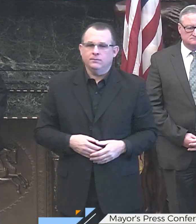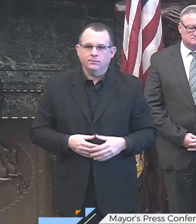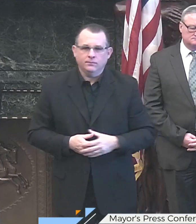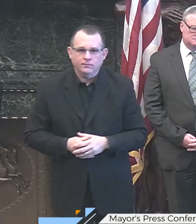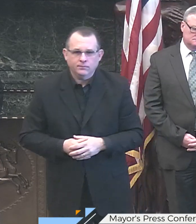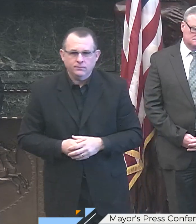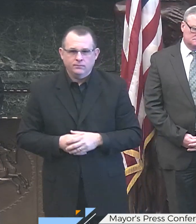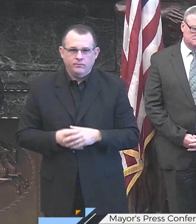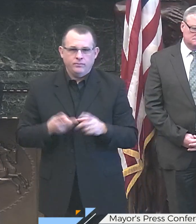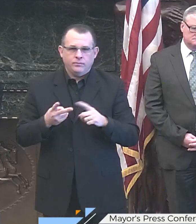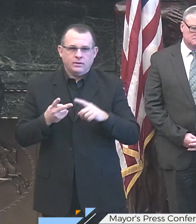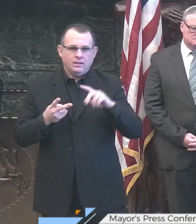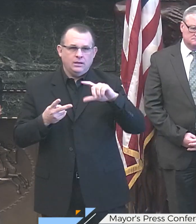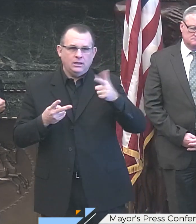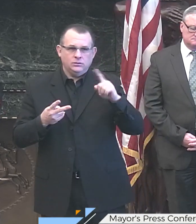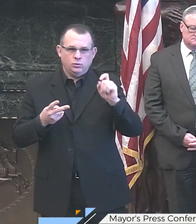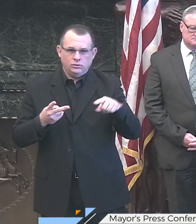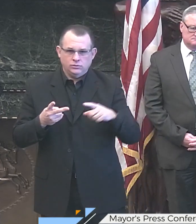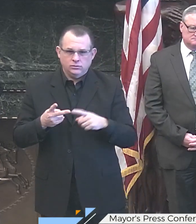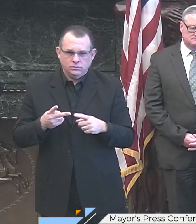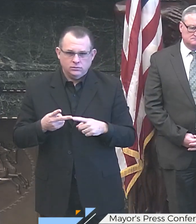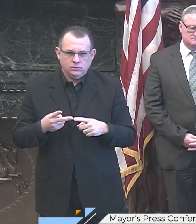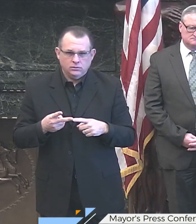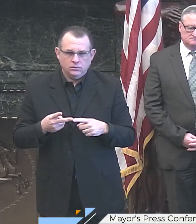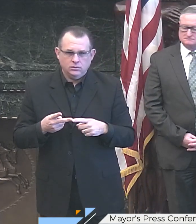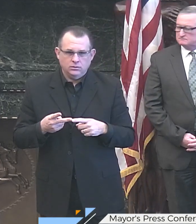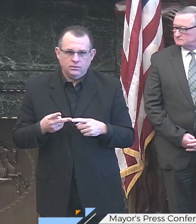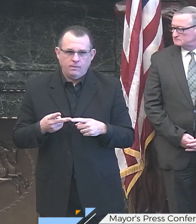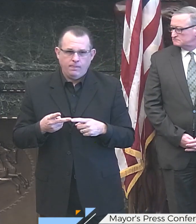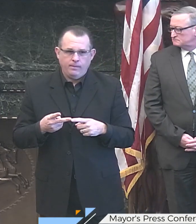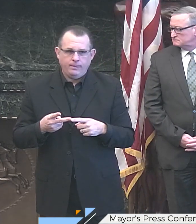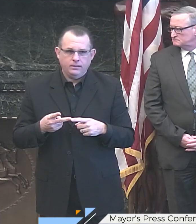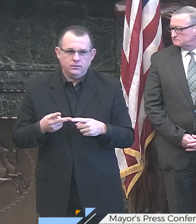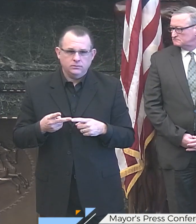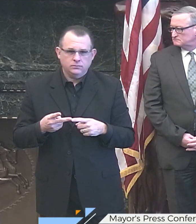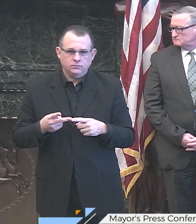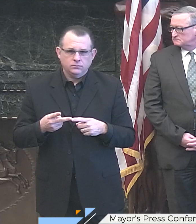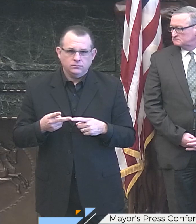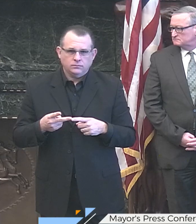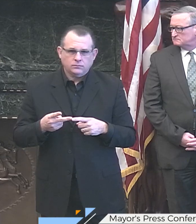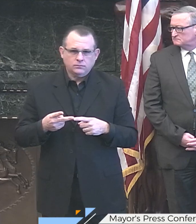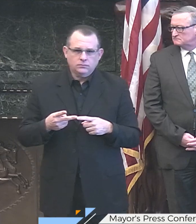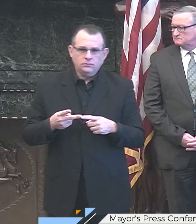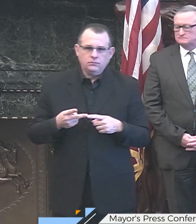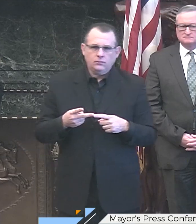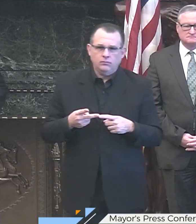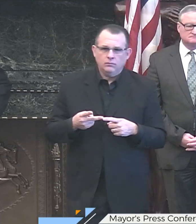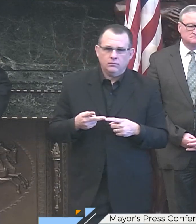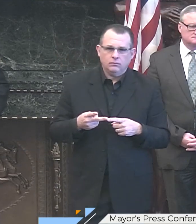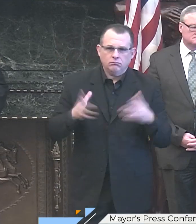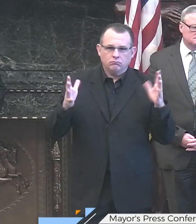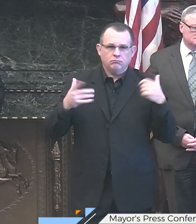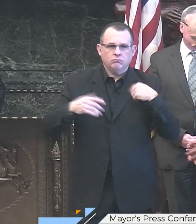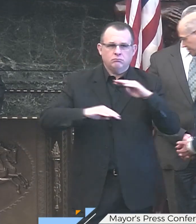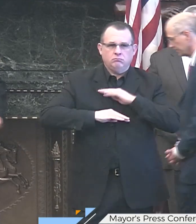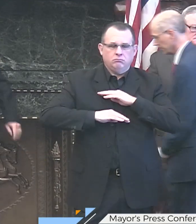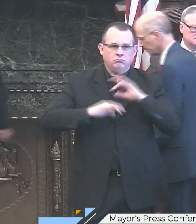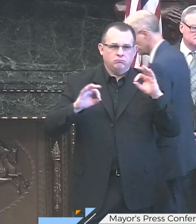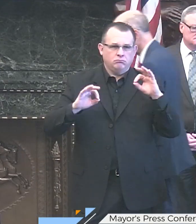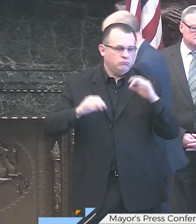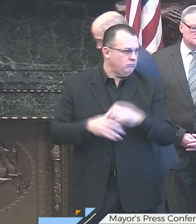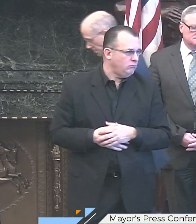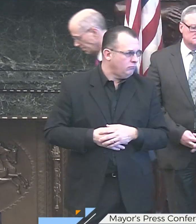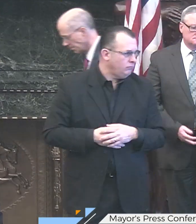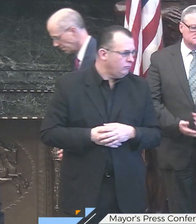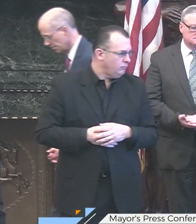that I had was, you know what? The other question I had was already asked. Thank you. That's it. Great, thank